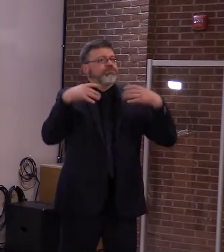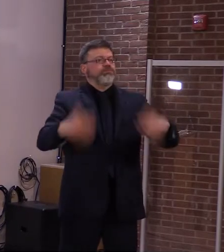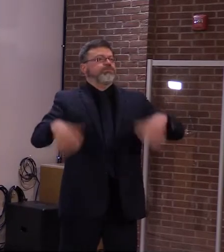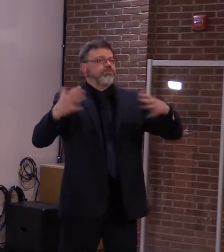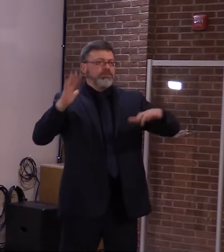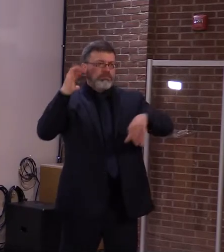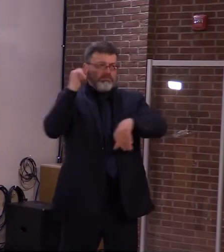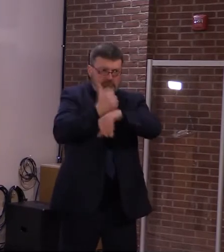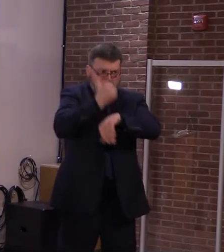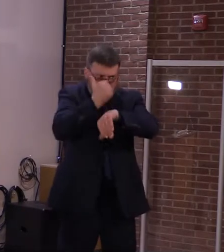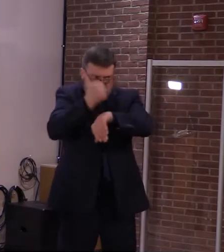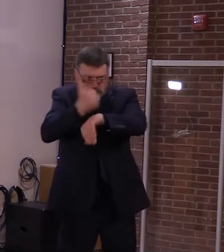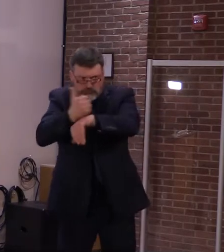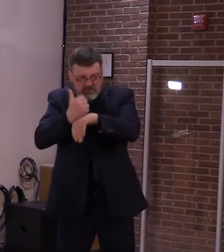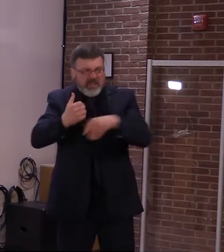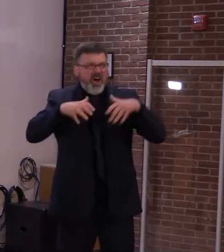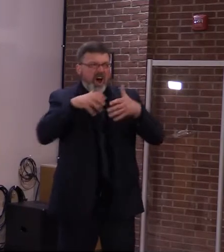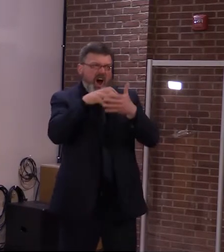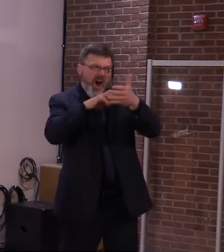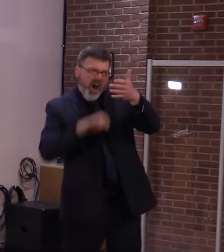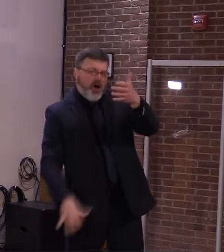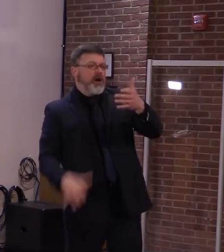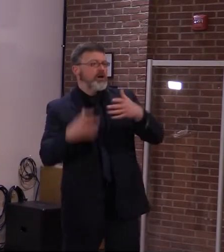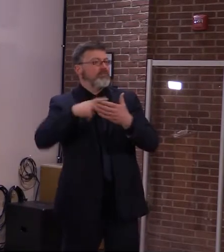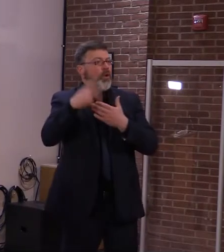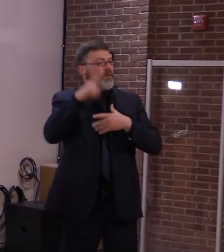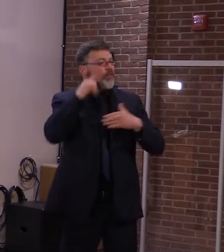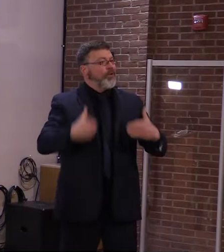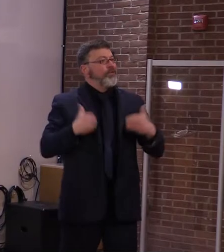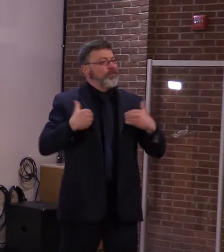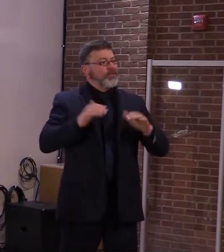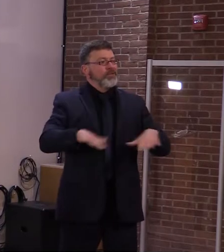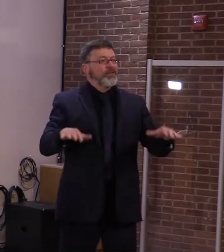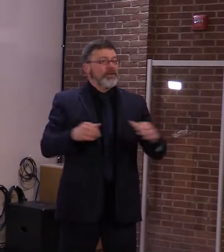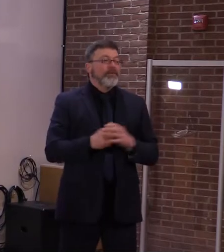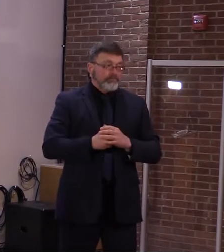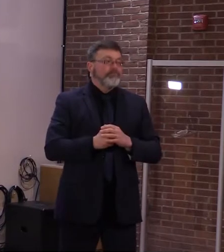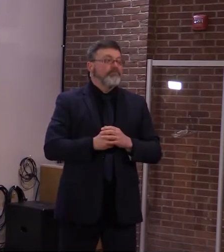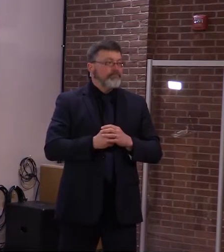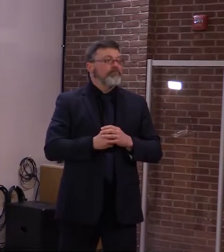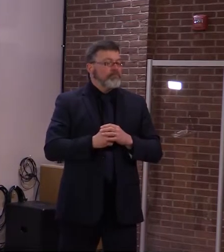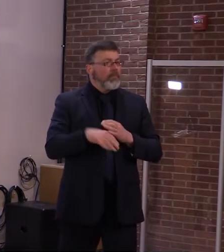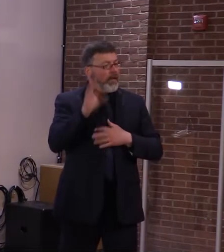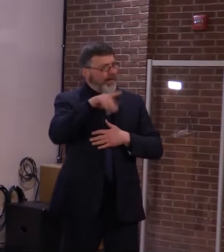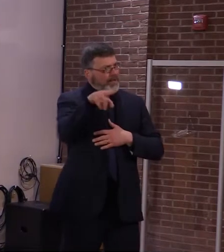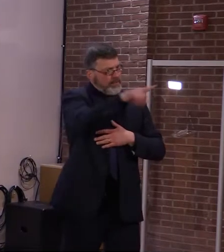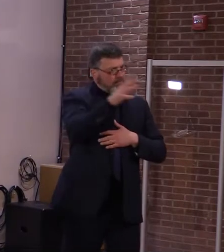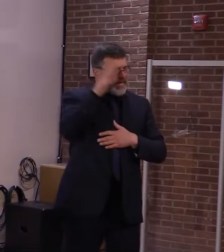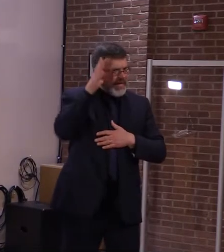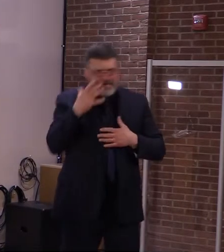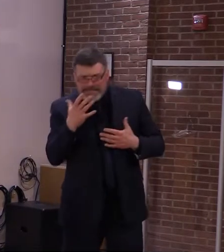for opportunity for your kids, you can view a map of available camps on